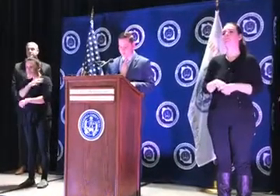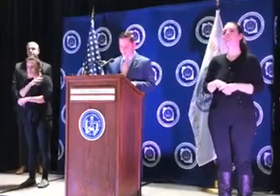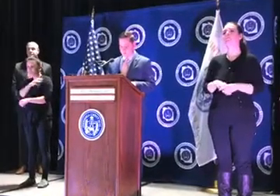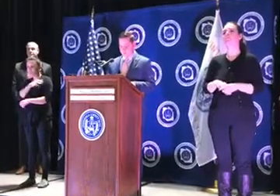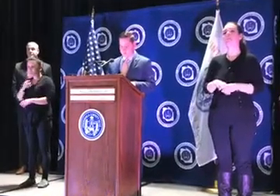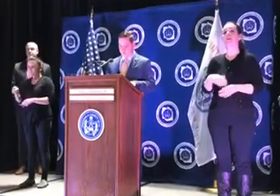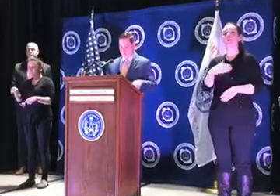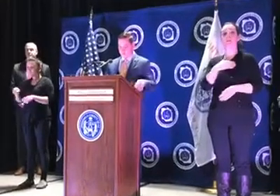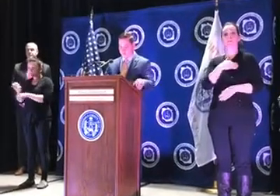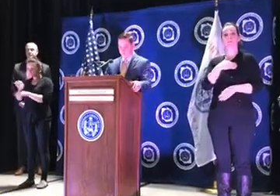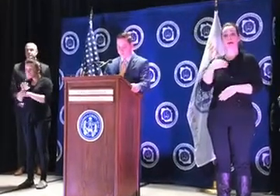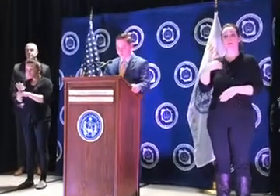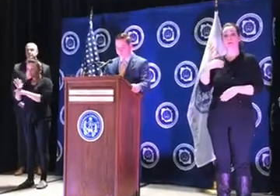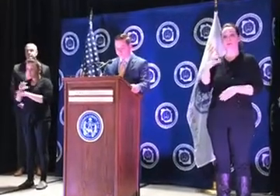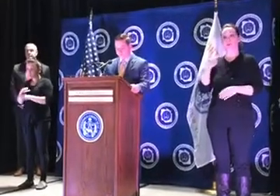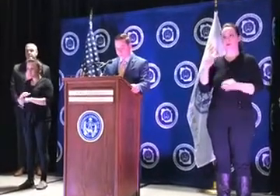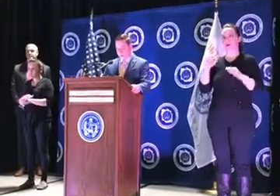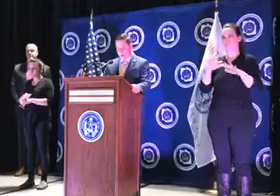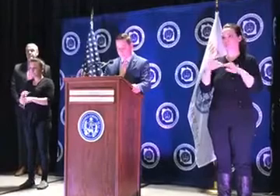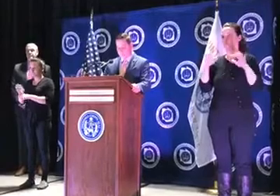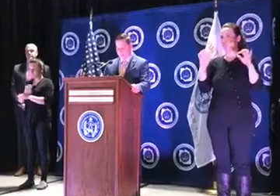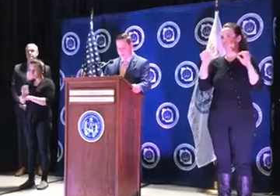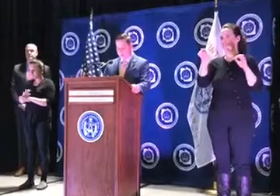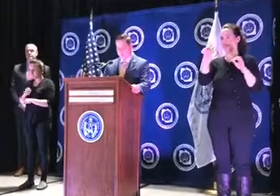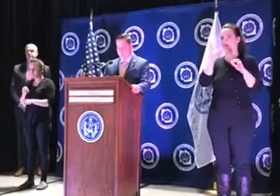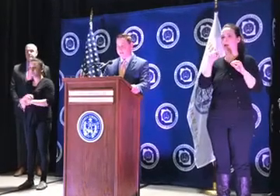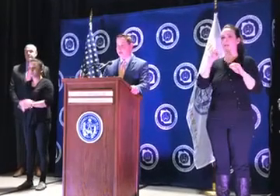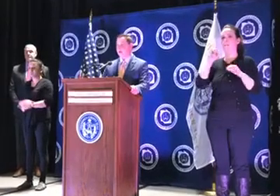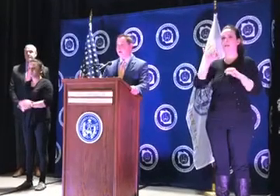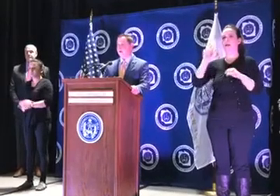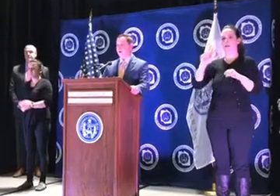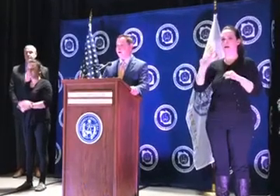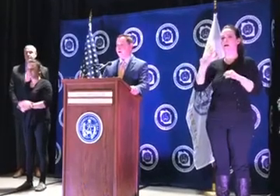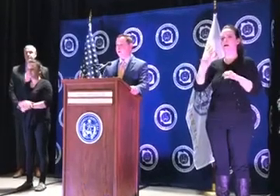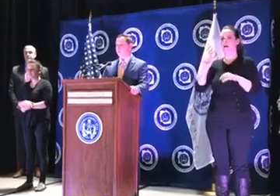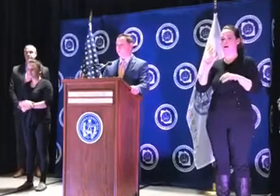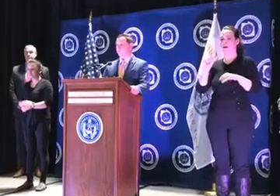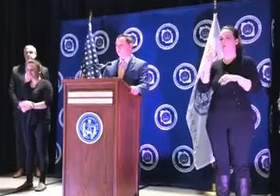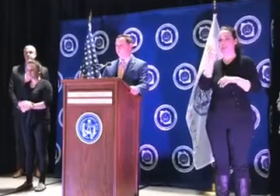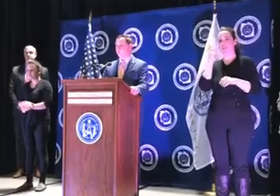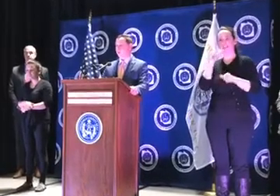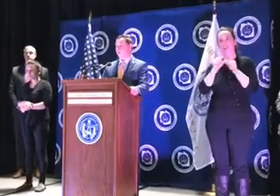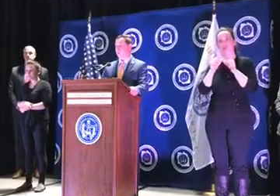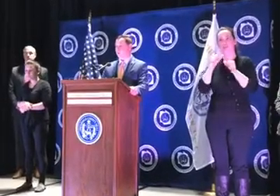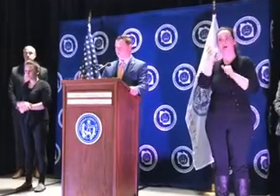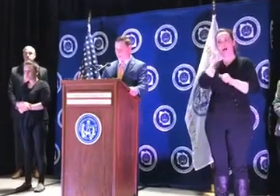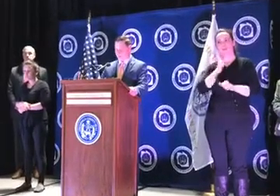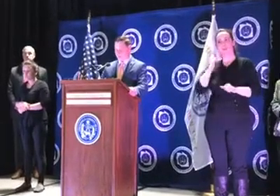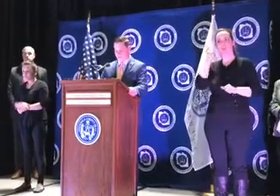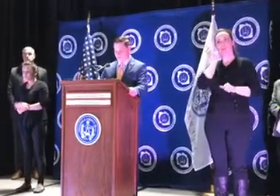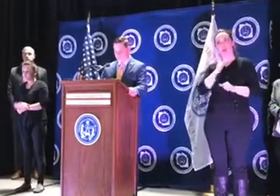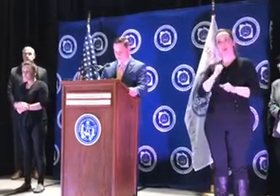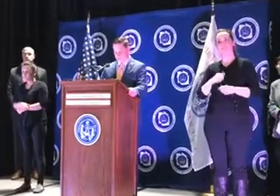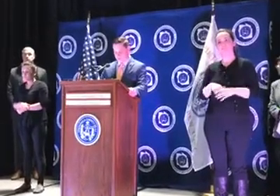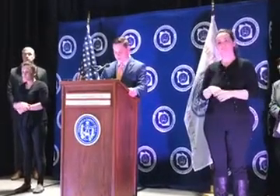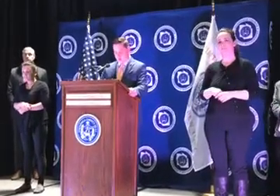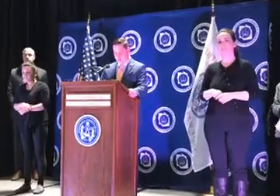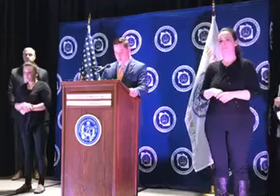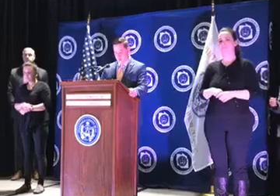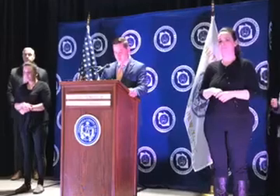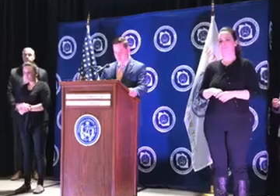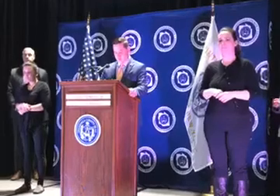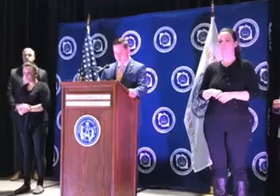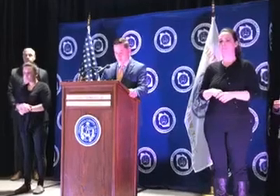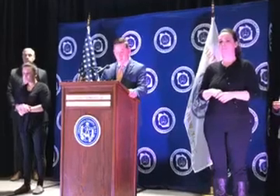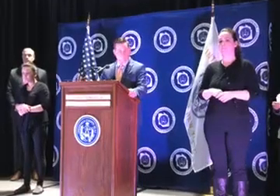busy. We've seen a lot of each other. Okay, let's break down new data, and then we'll get into a couple other things.